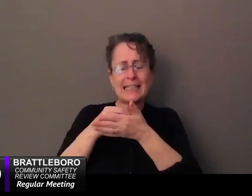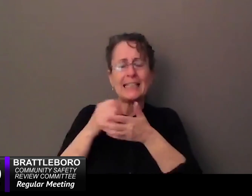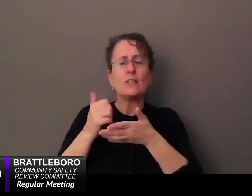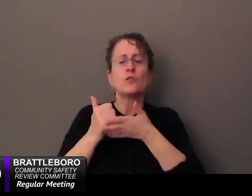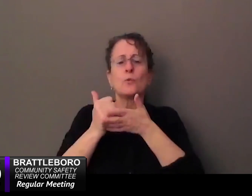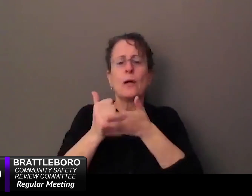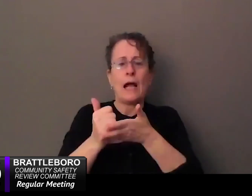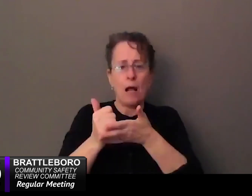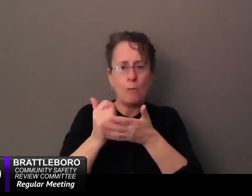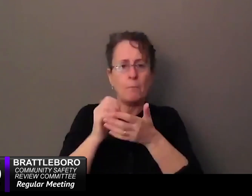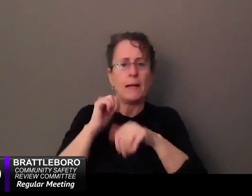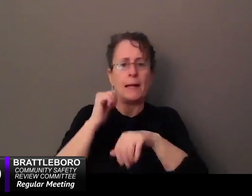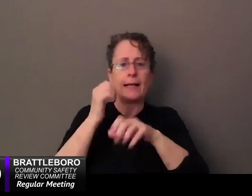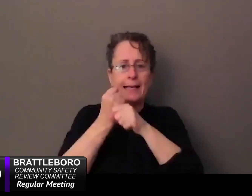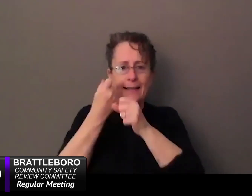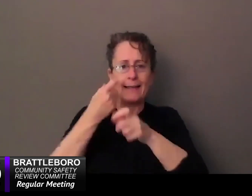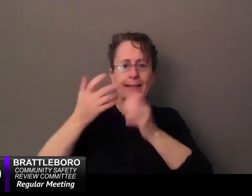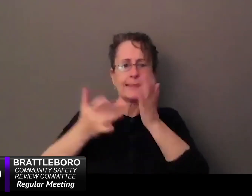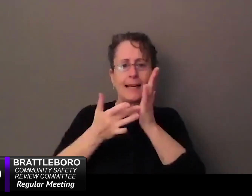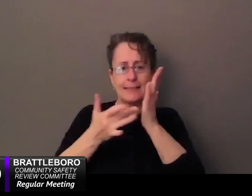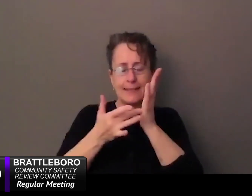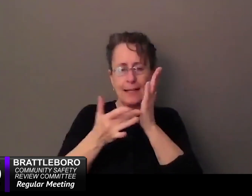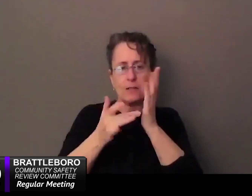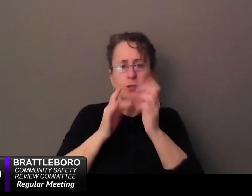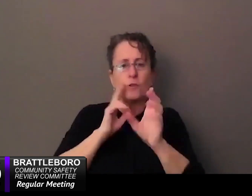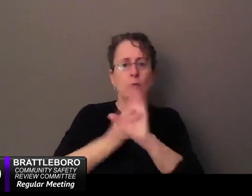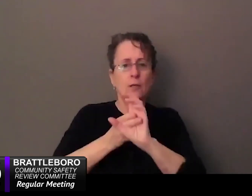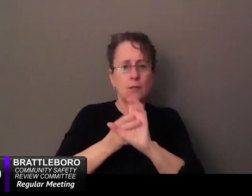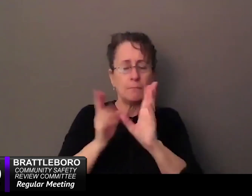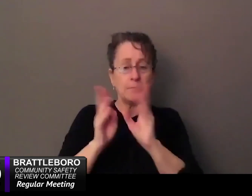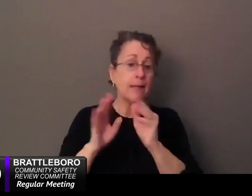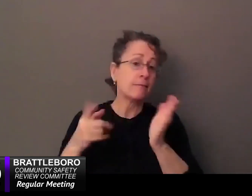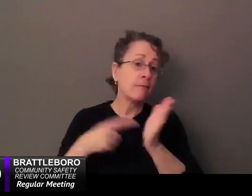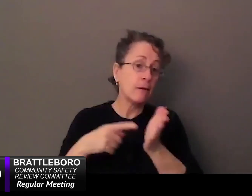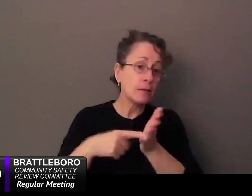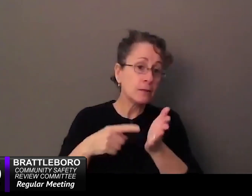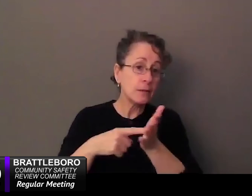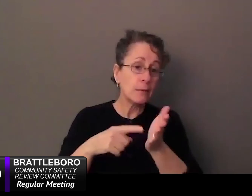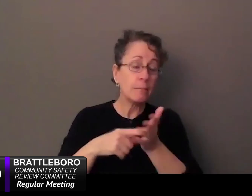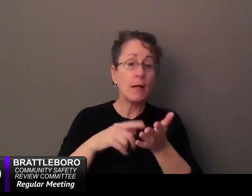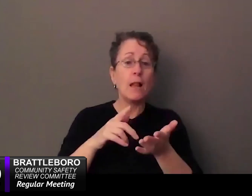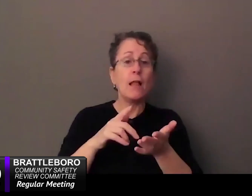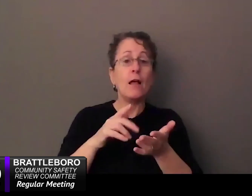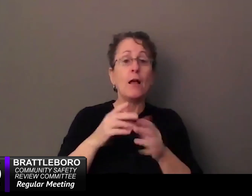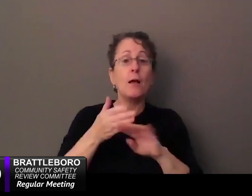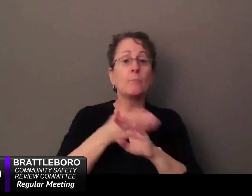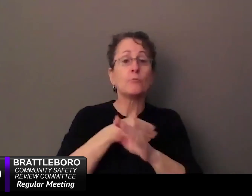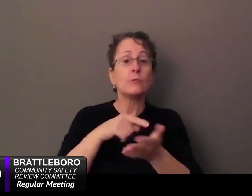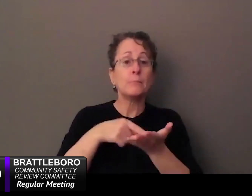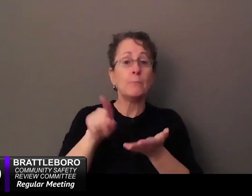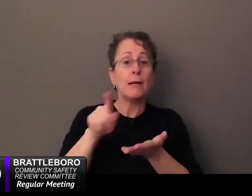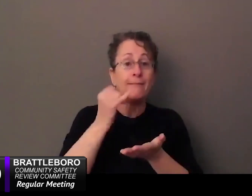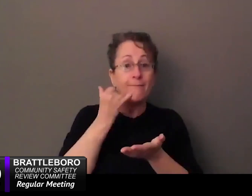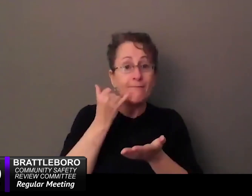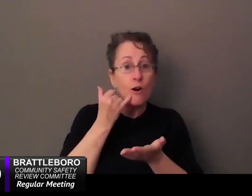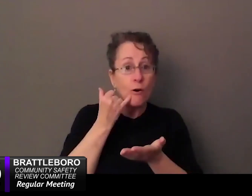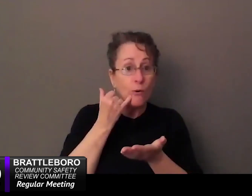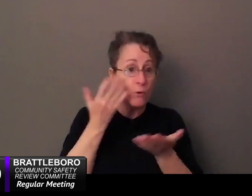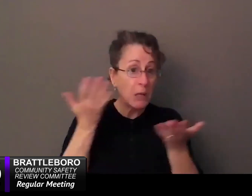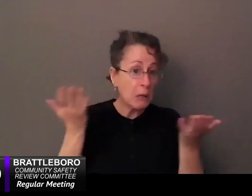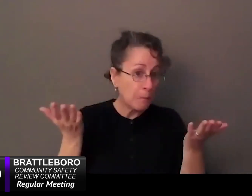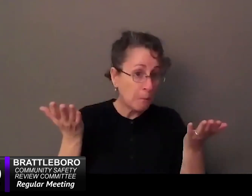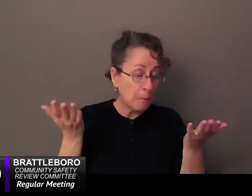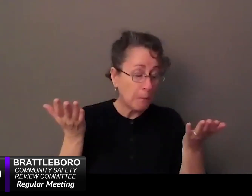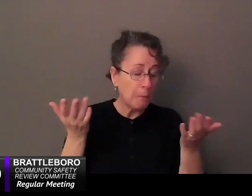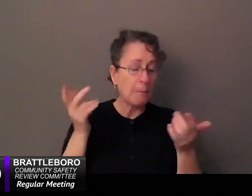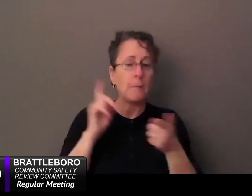process. My imagination is that that might look like a prepaid phone card or a prepaid phone, or, you